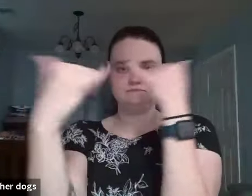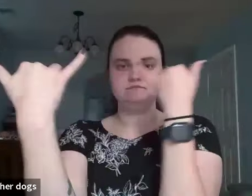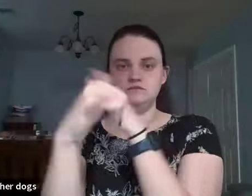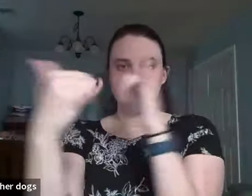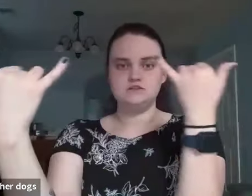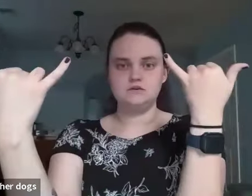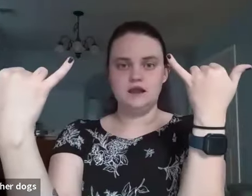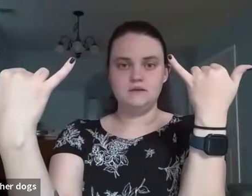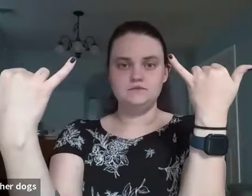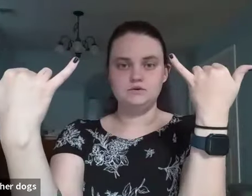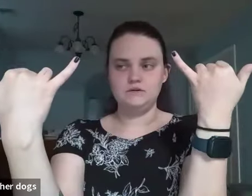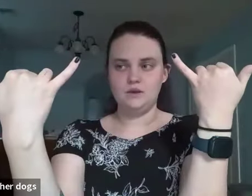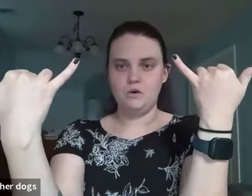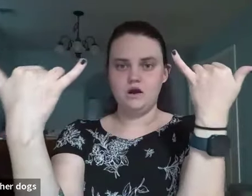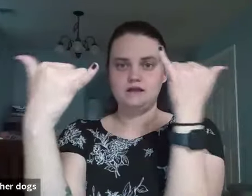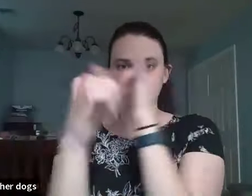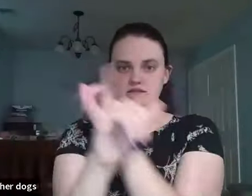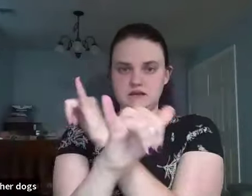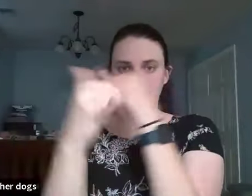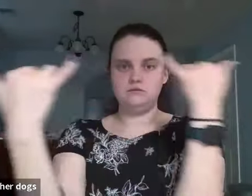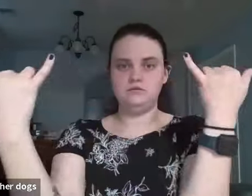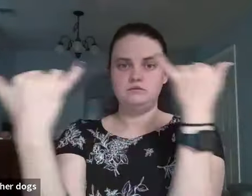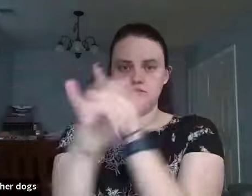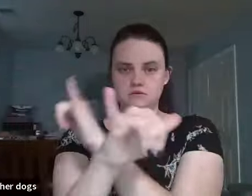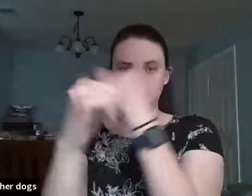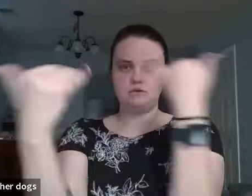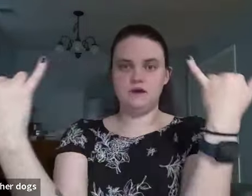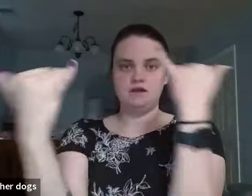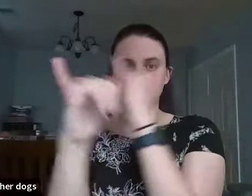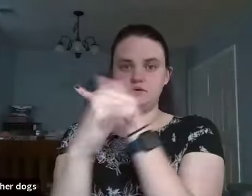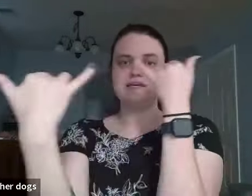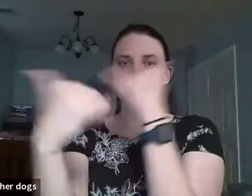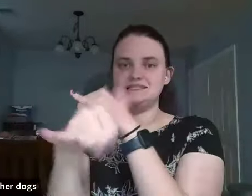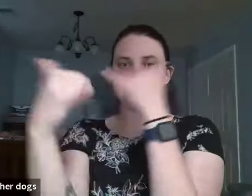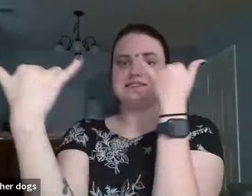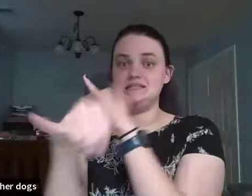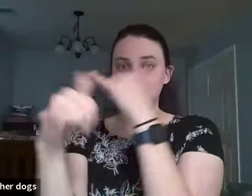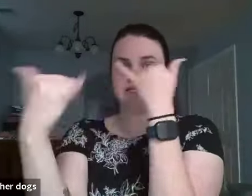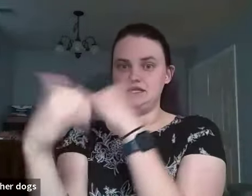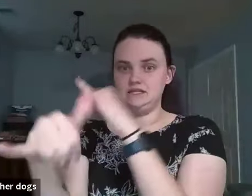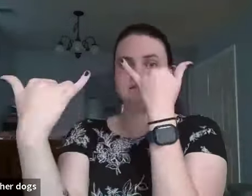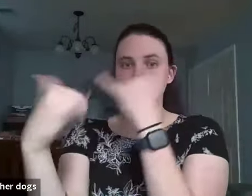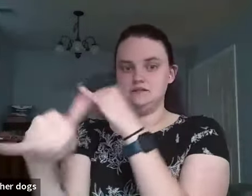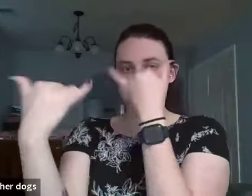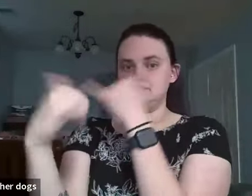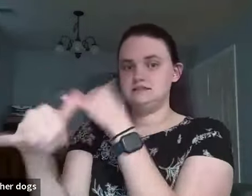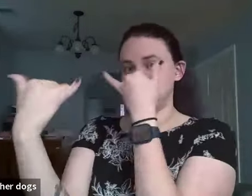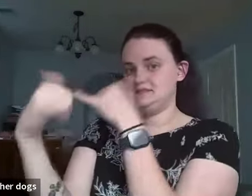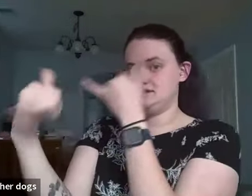them. So like I'm doing like Y's out, like going back and forth. Silly,